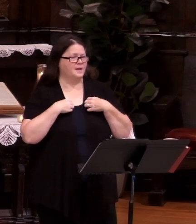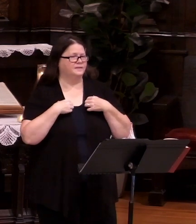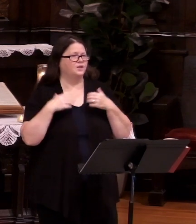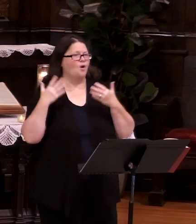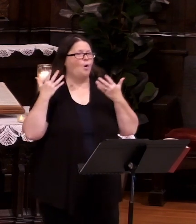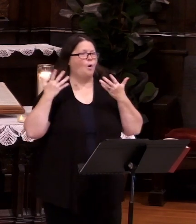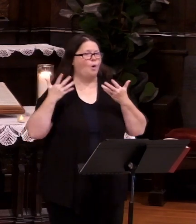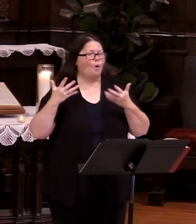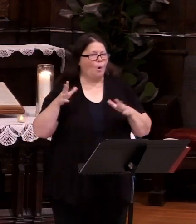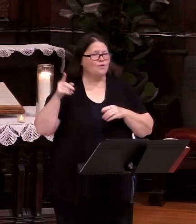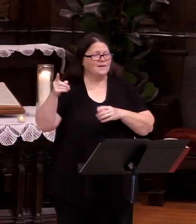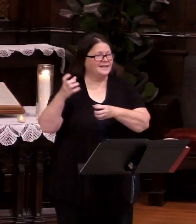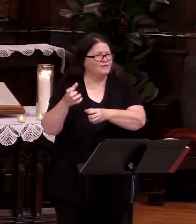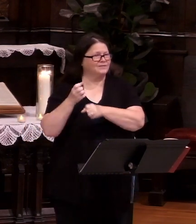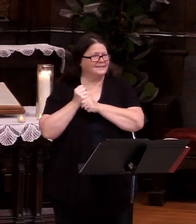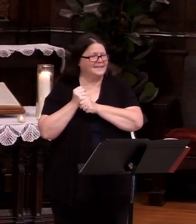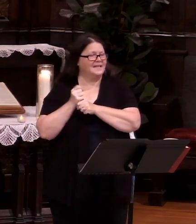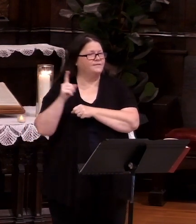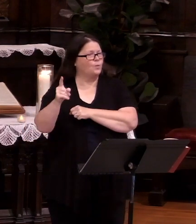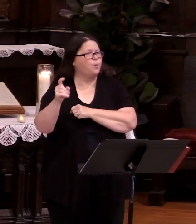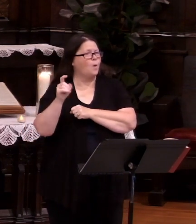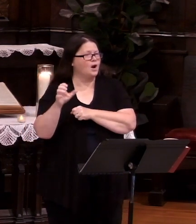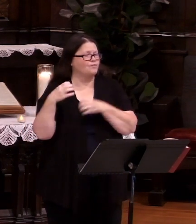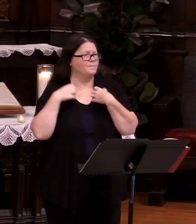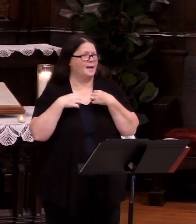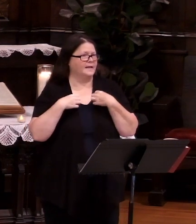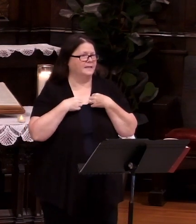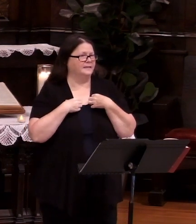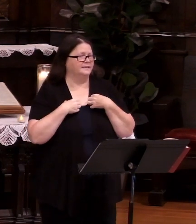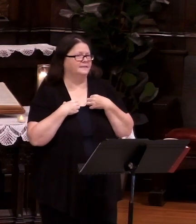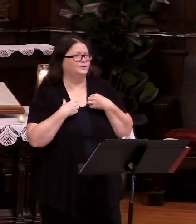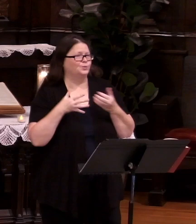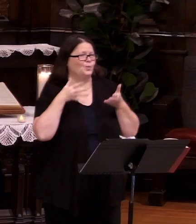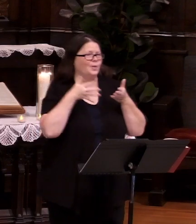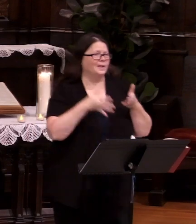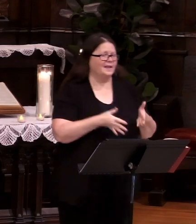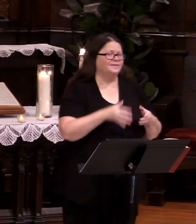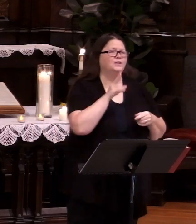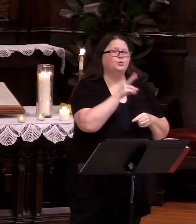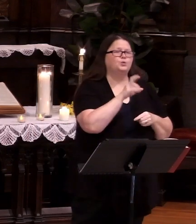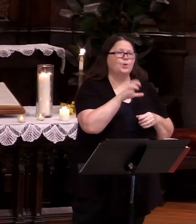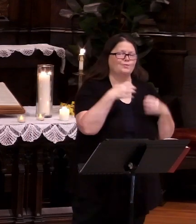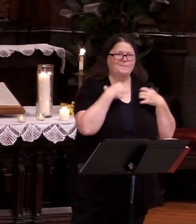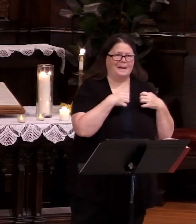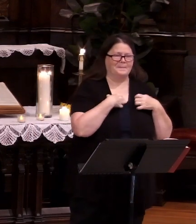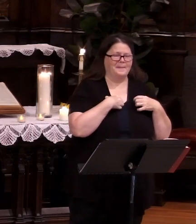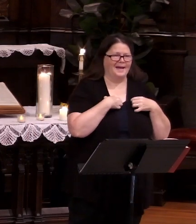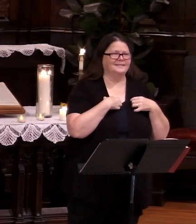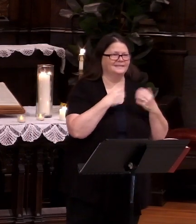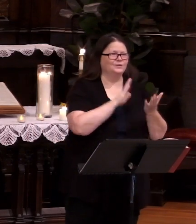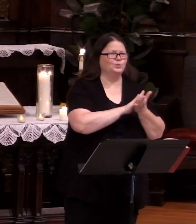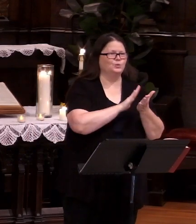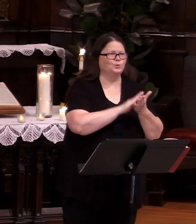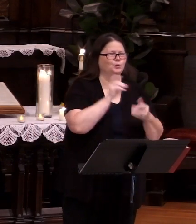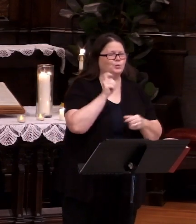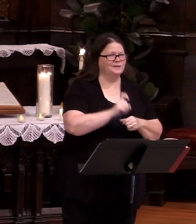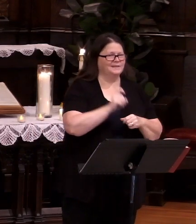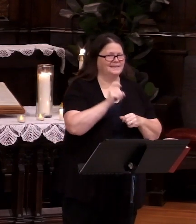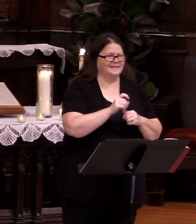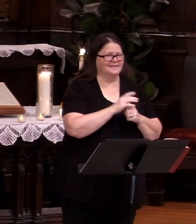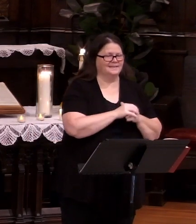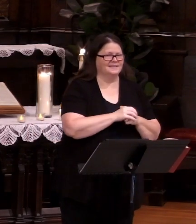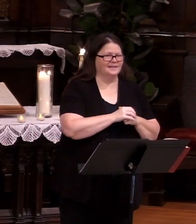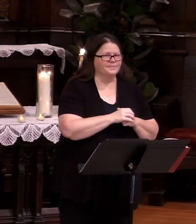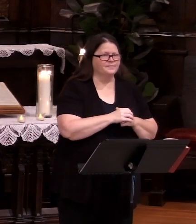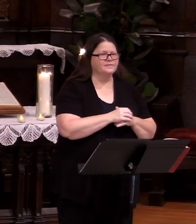already given, and so we are looking to help them with the remainder of those 200 backpacks. So again, that information